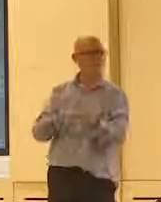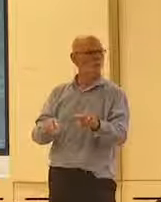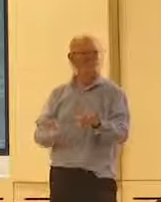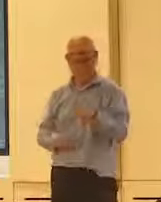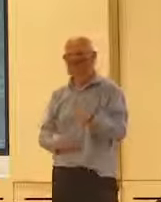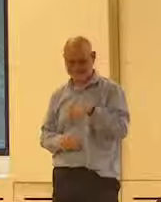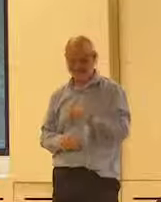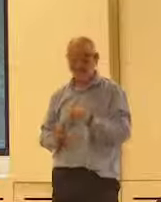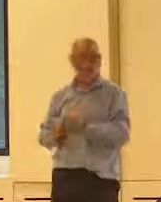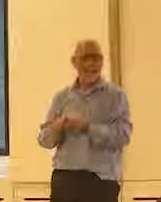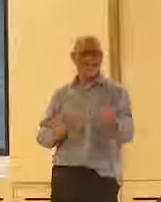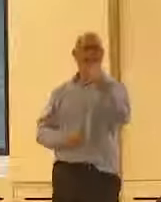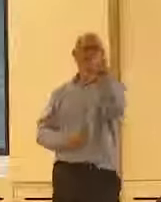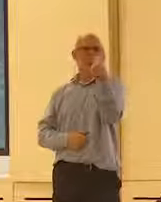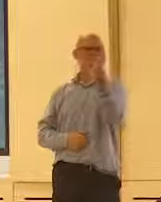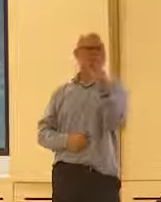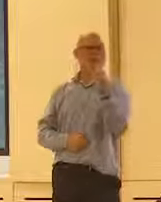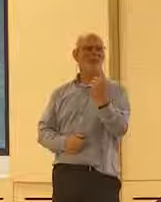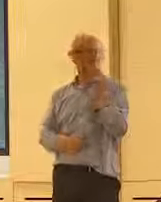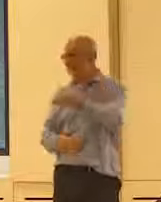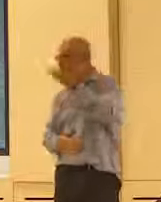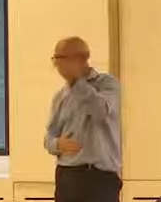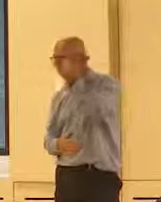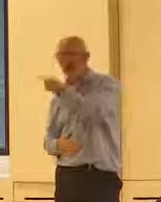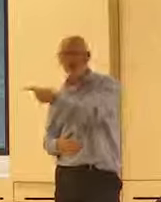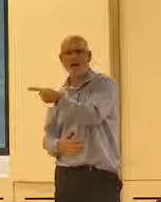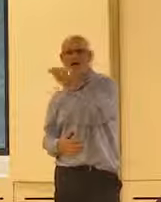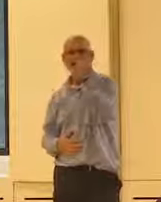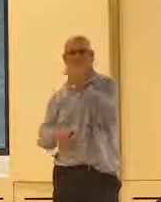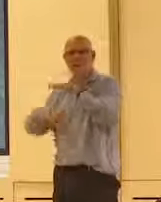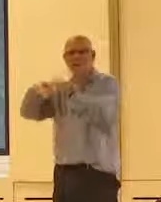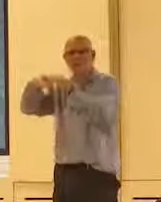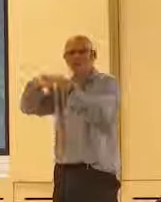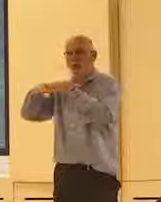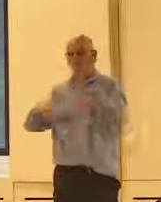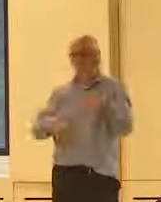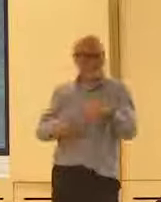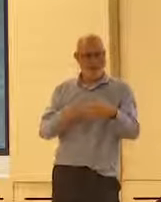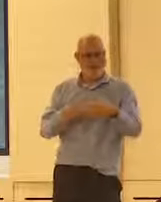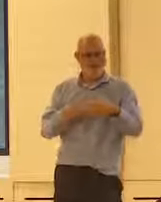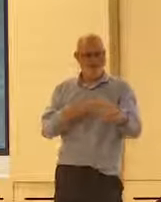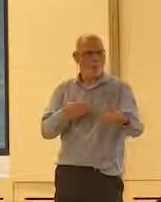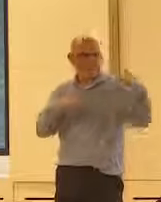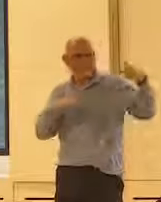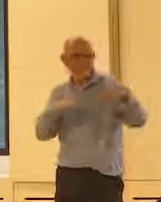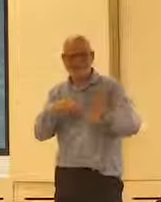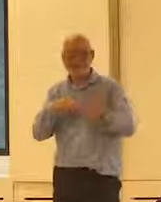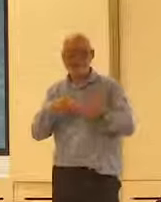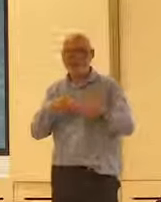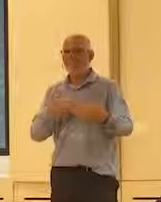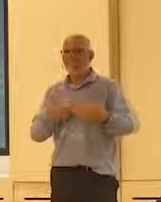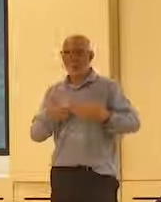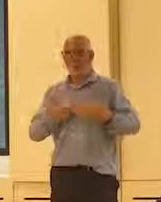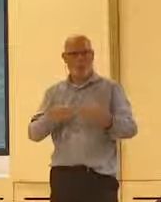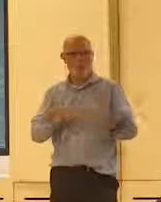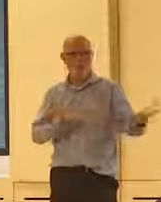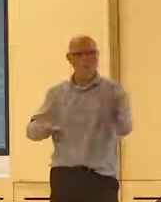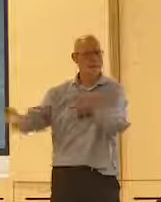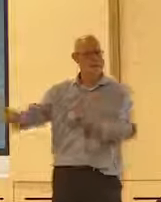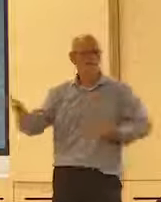was 1,300 views on Facebook about the webcast